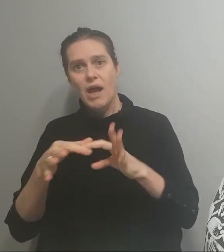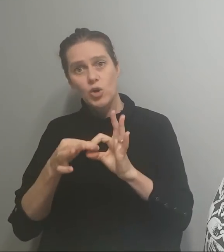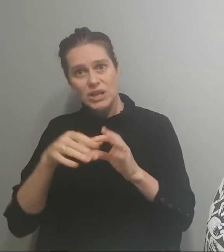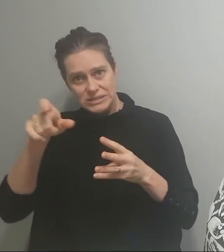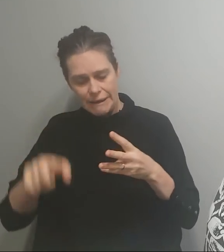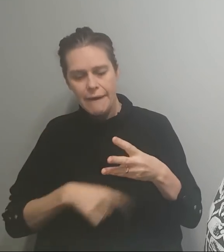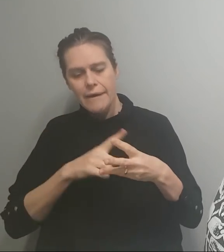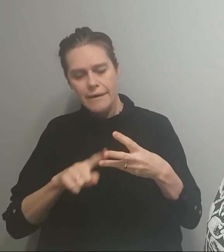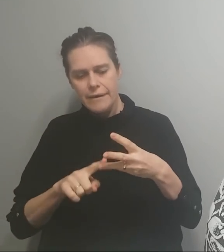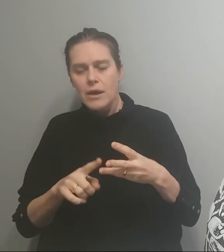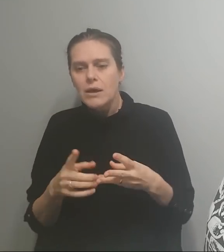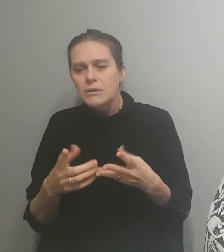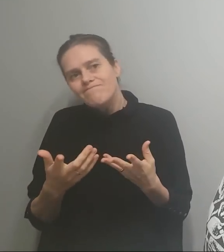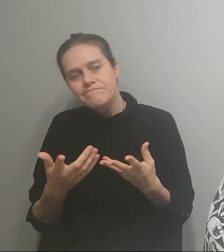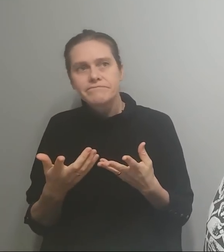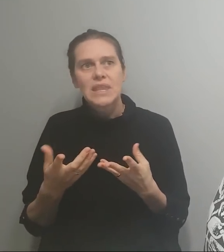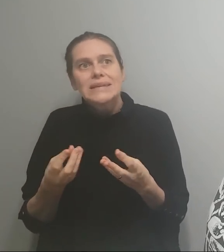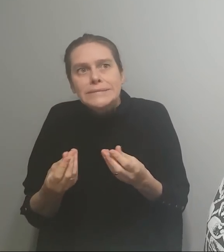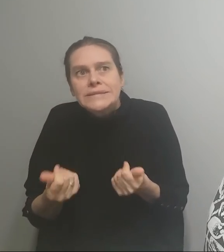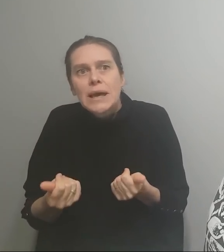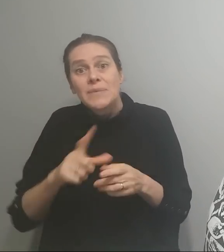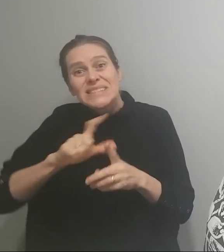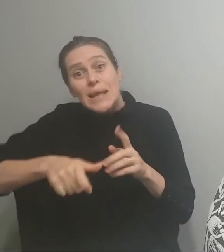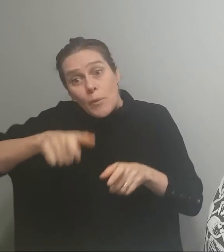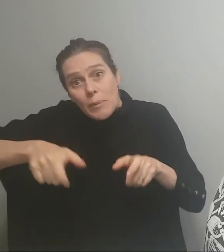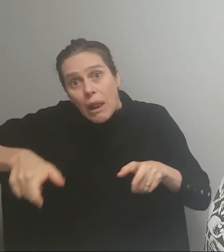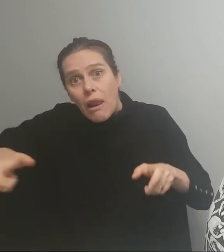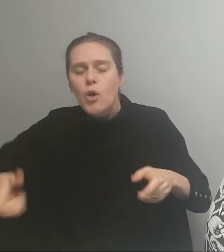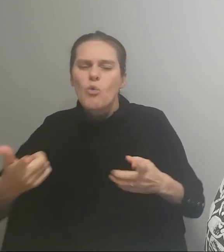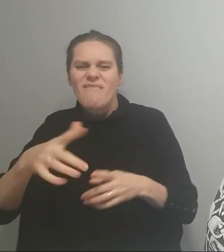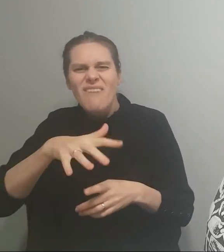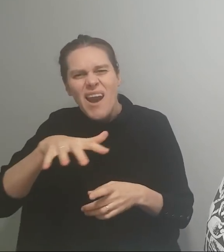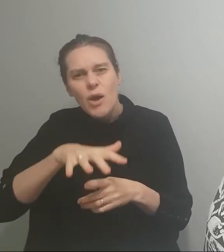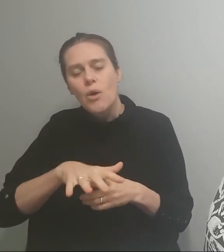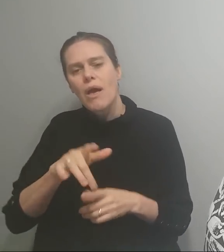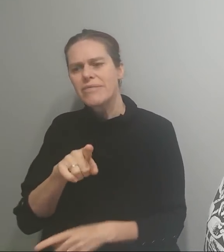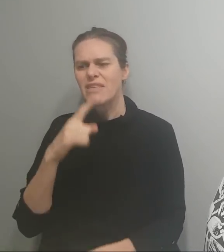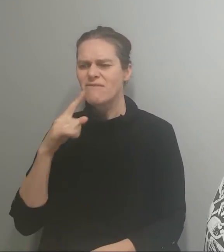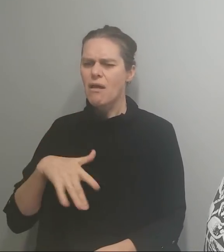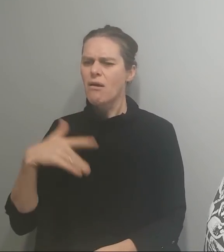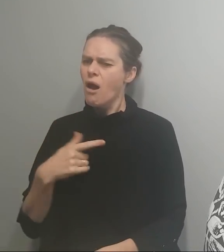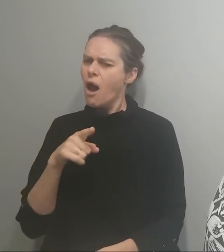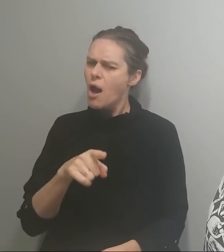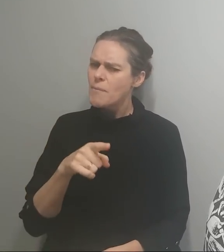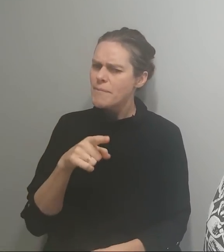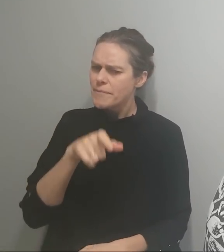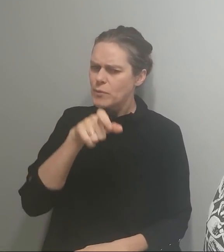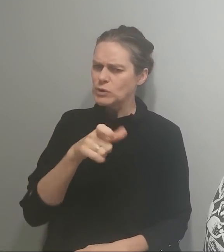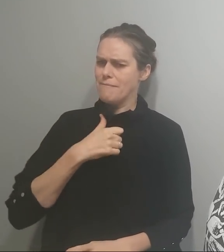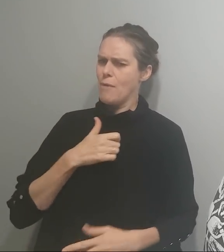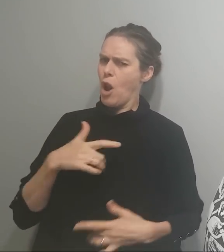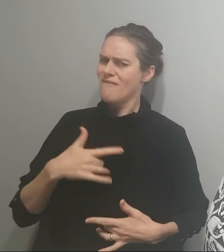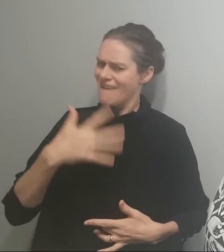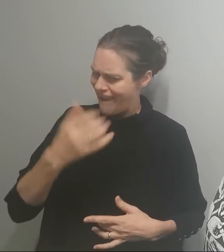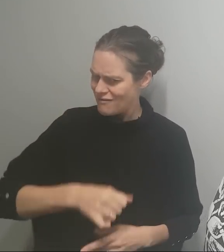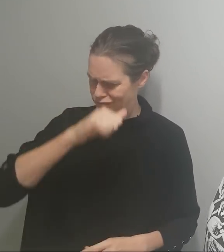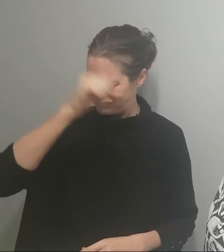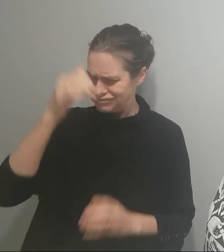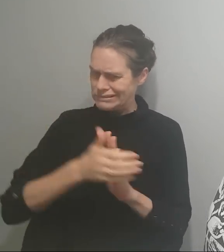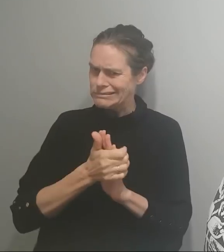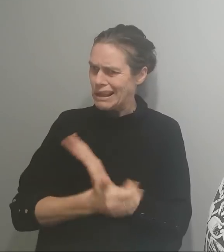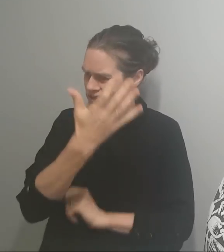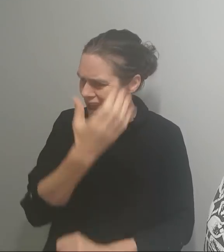some disabled people in whānau may have someone in their lives that they think has all the skills to be a connector, and there will be a process